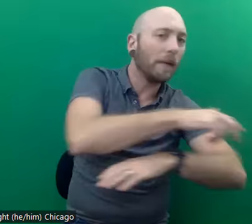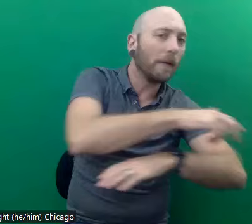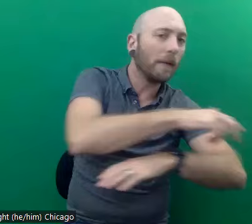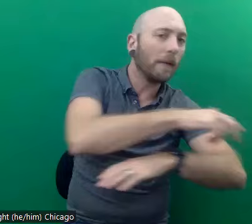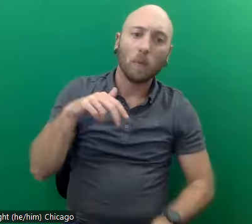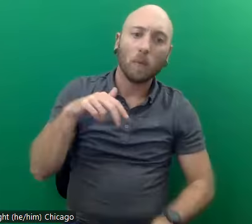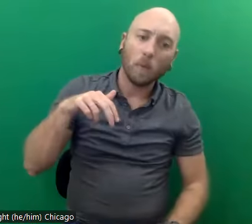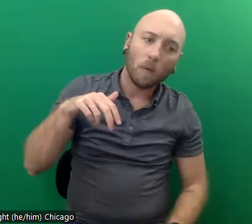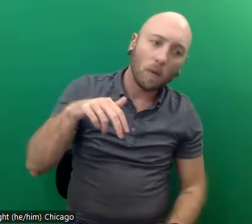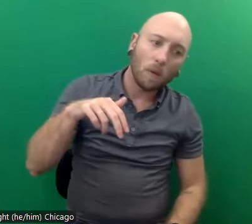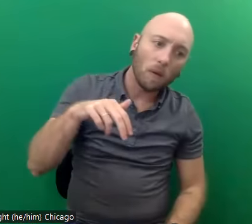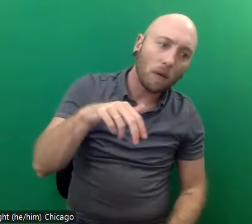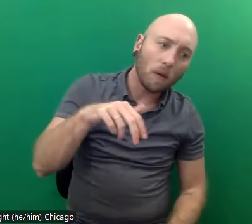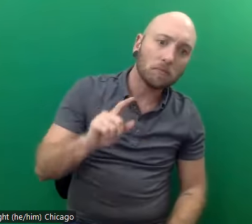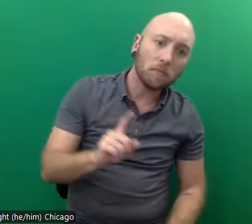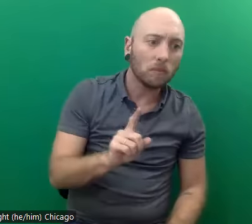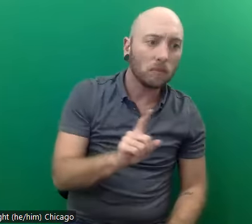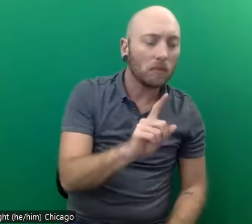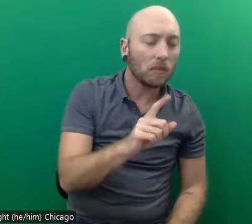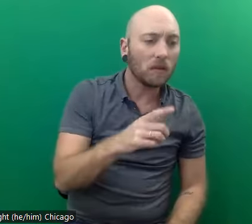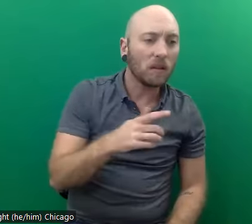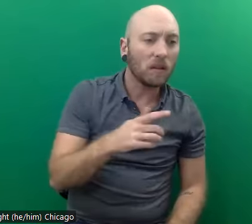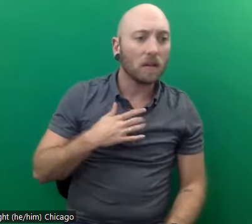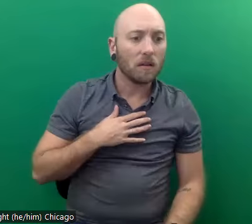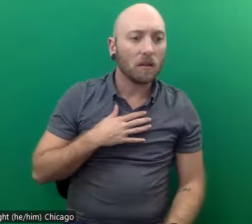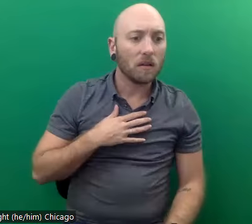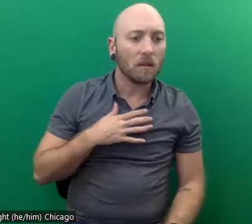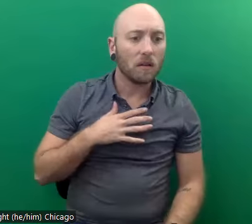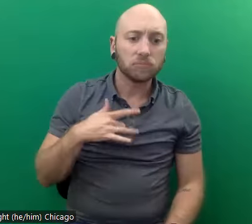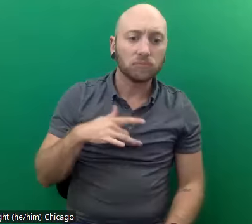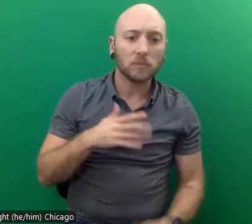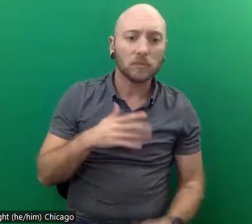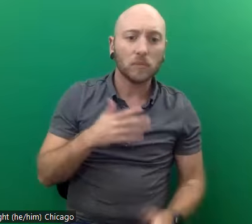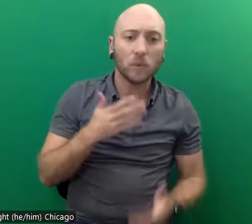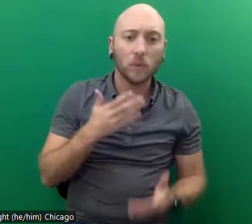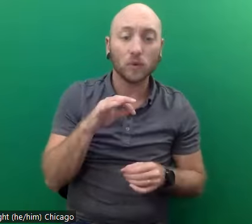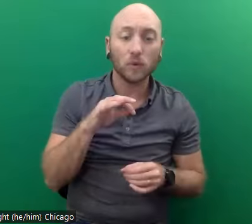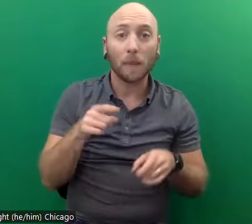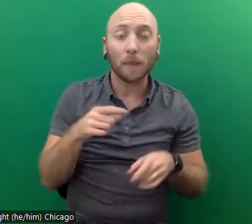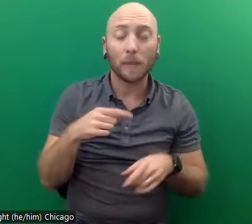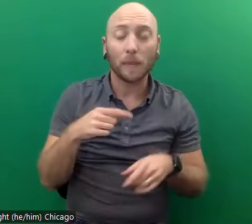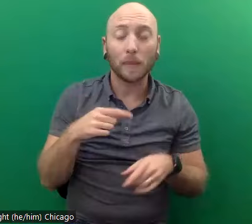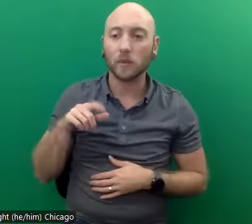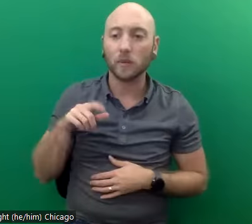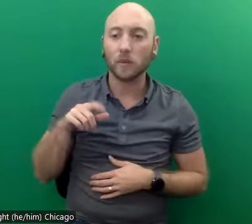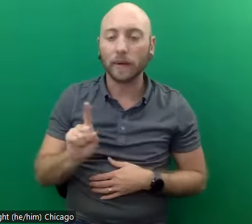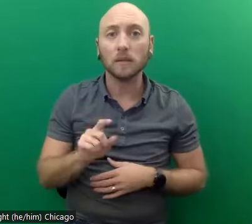felt soulless. You know, and a person pulled up on a car next